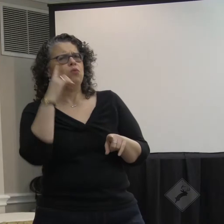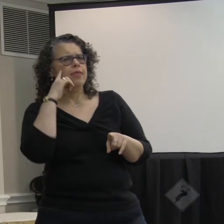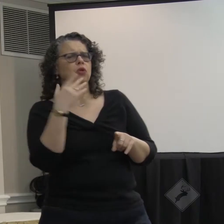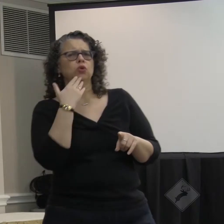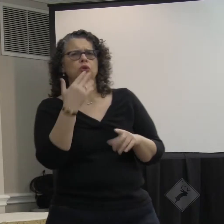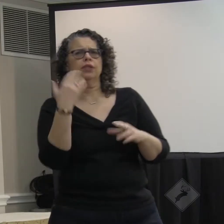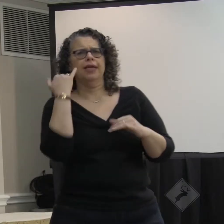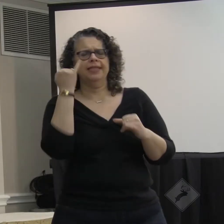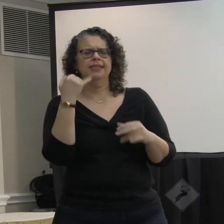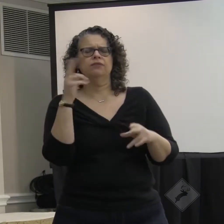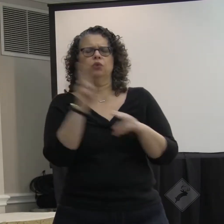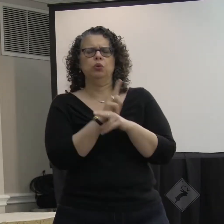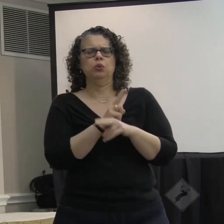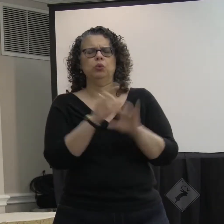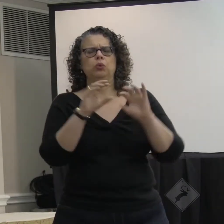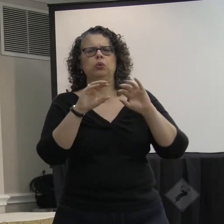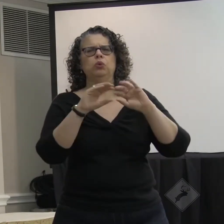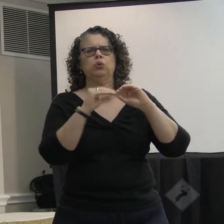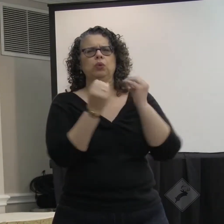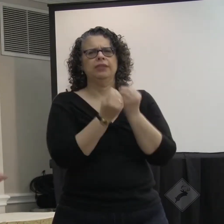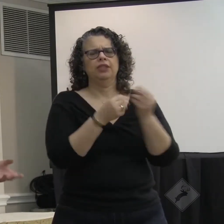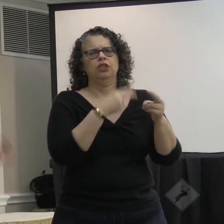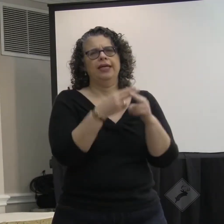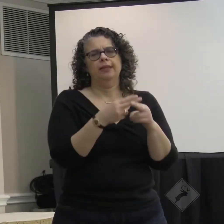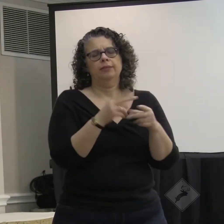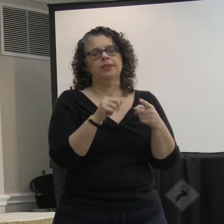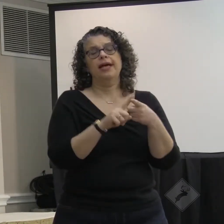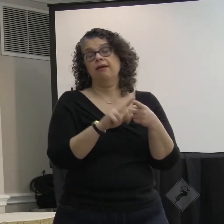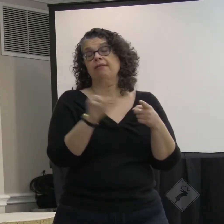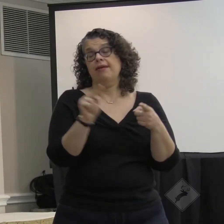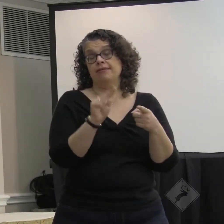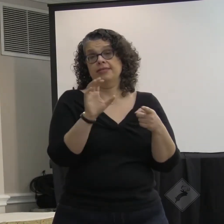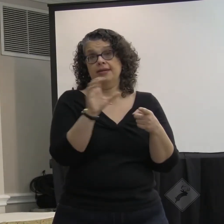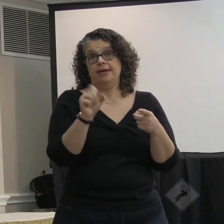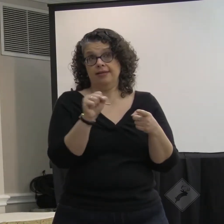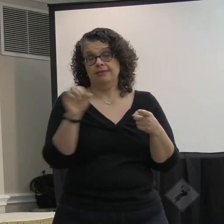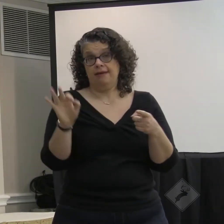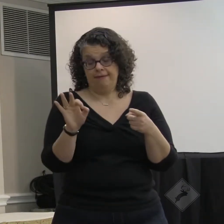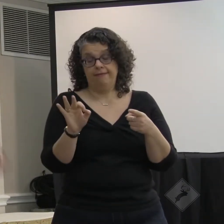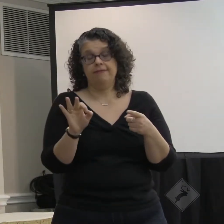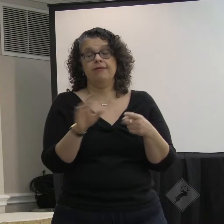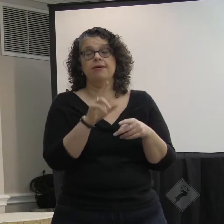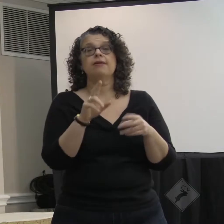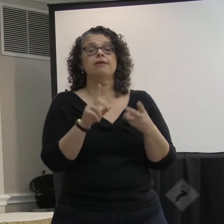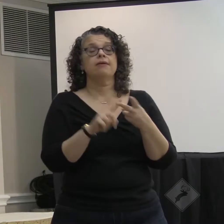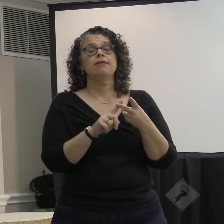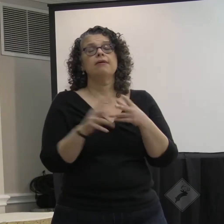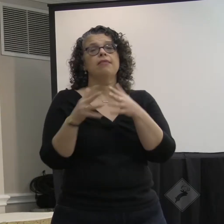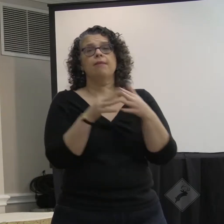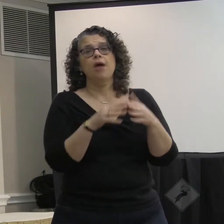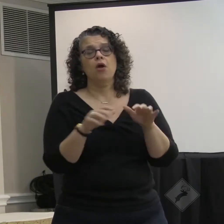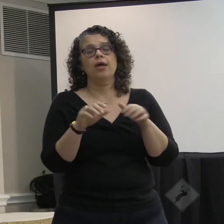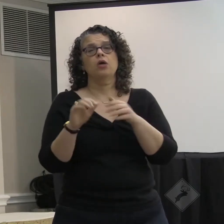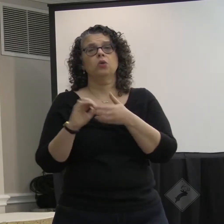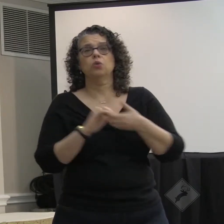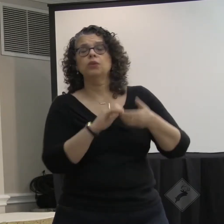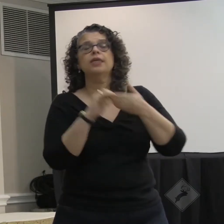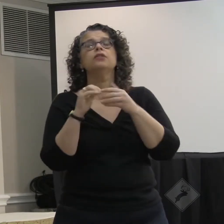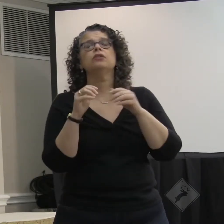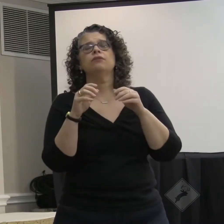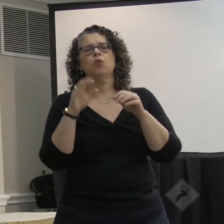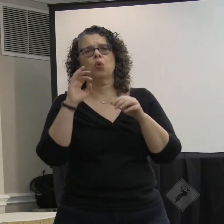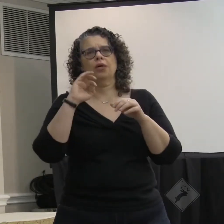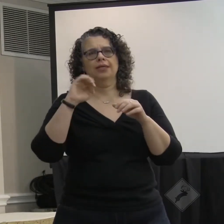use names of organizations like National Coalition for Sexual Freedom, like American Association for Sexuality